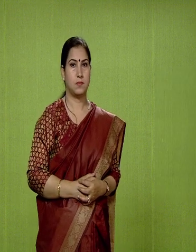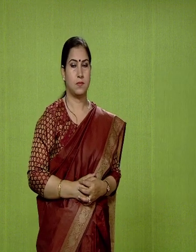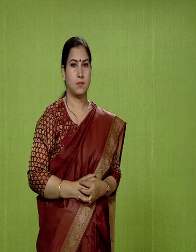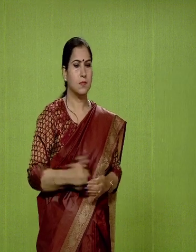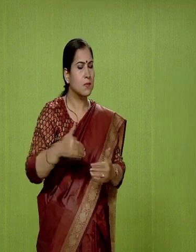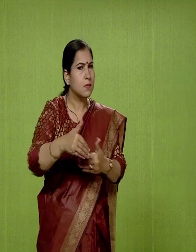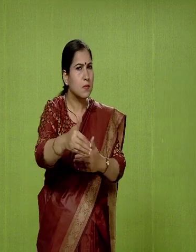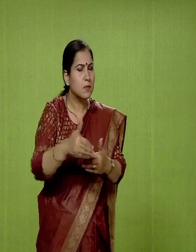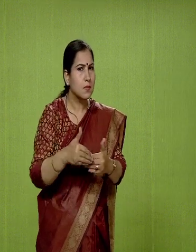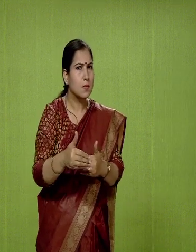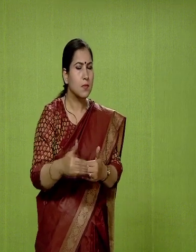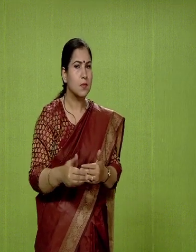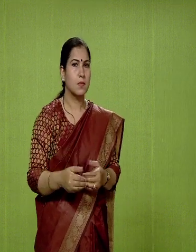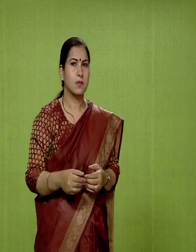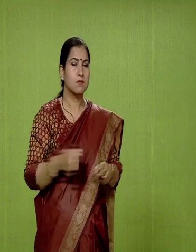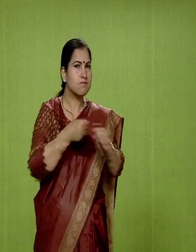During the revolt of 1857,